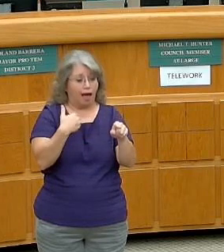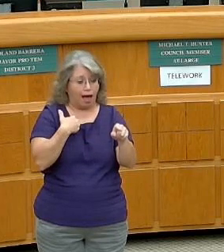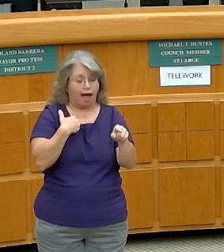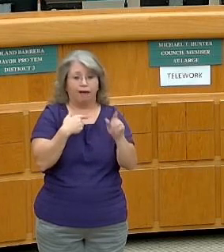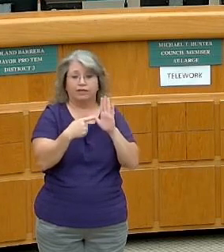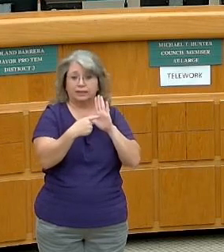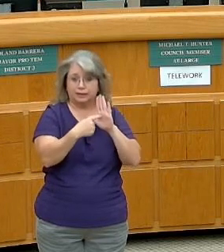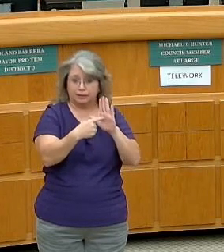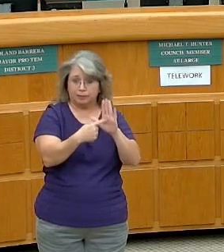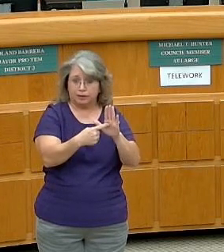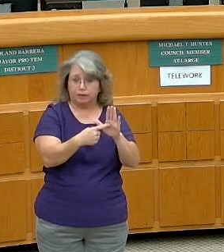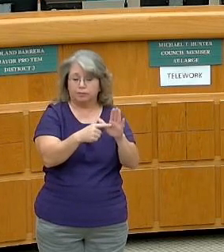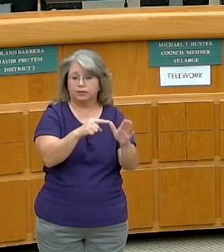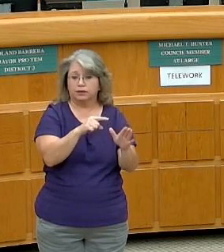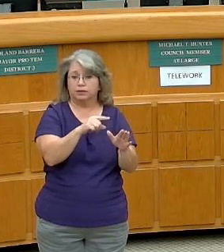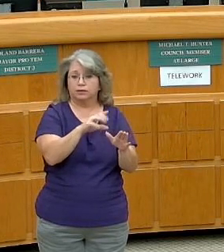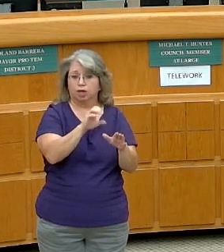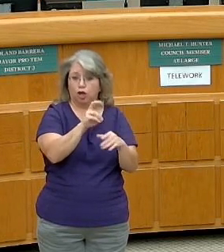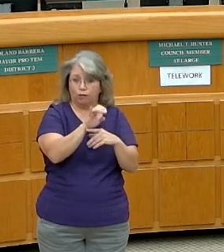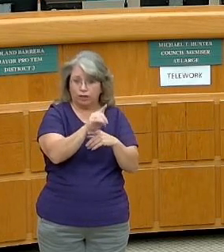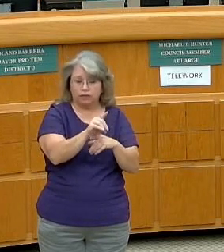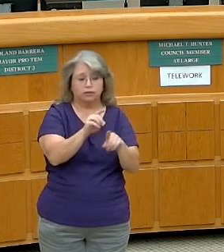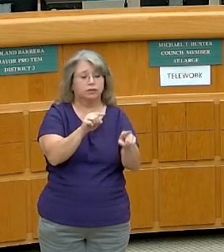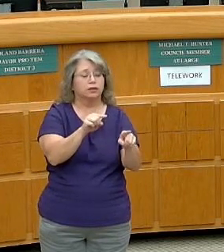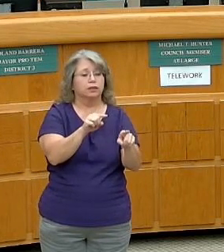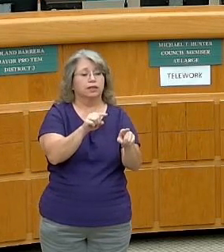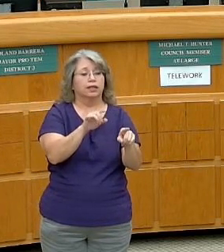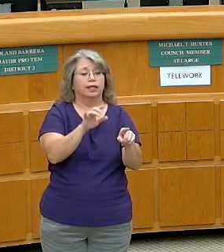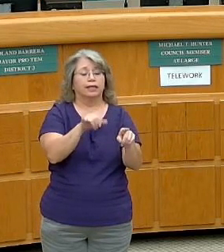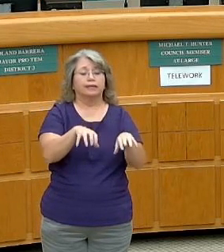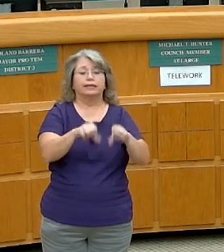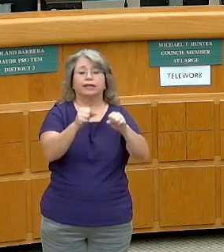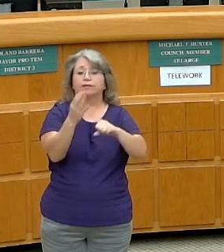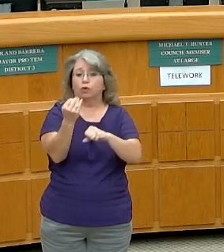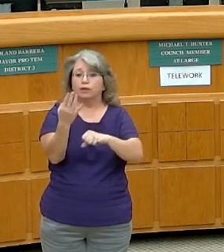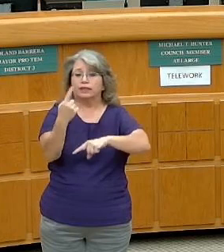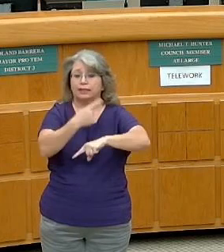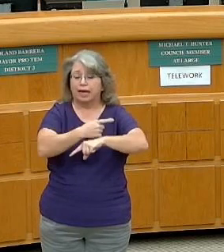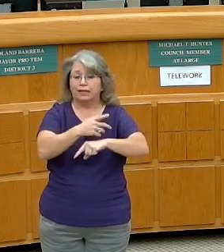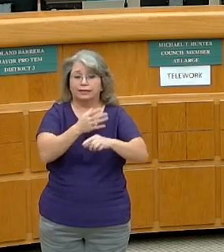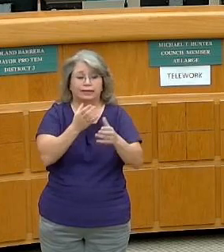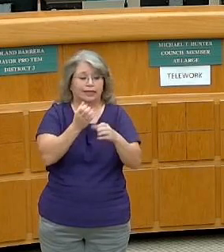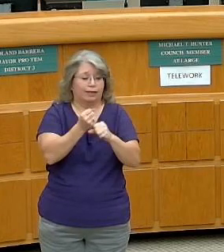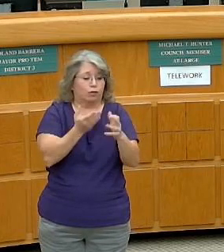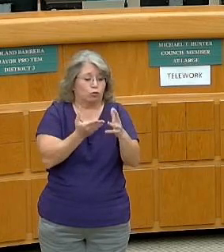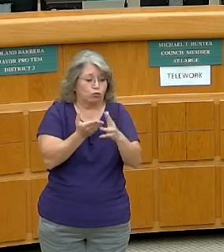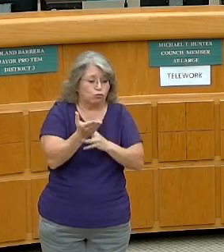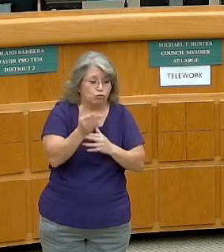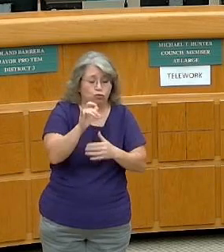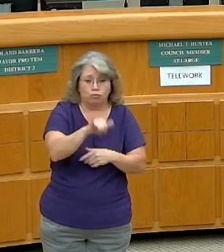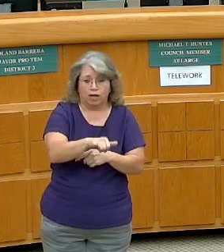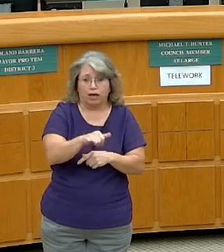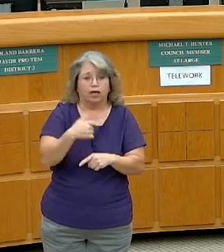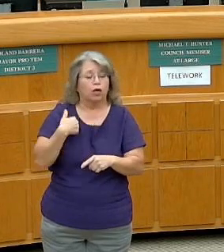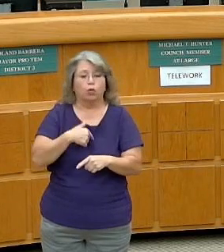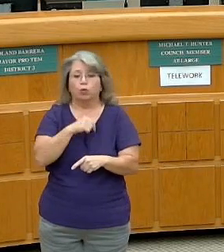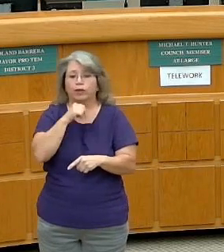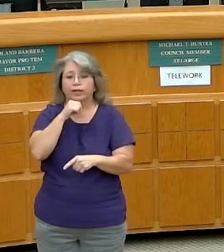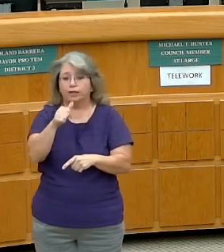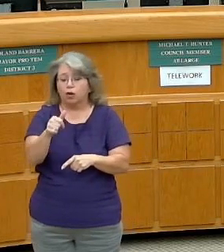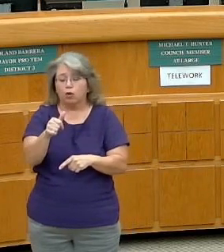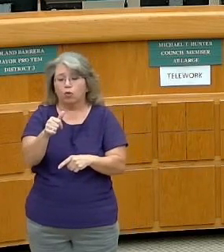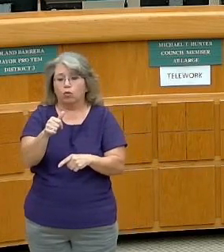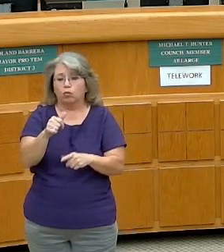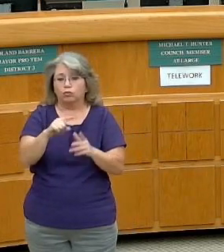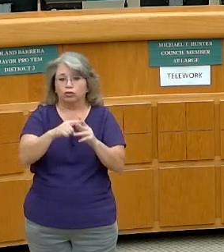the symptoms, that it's 14 days to get through with it. So it's not when we start counting the days when the person